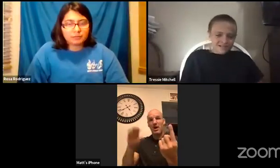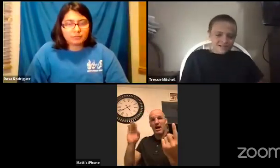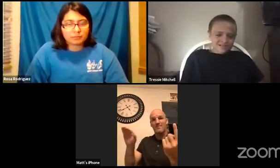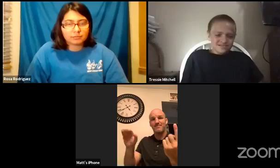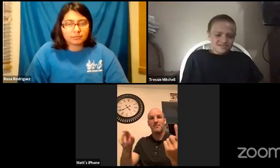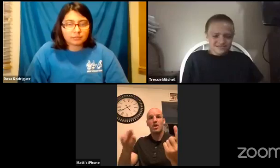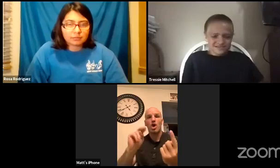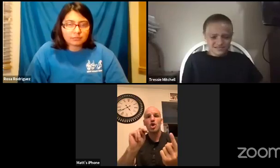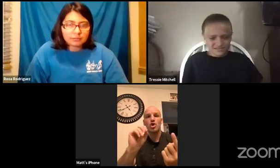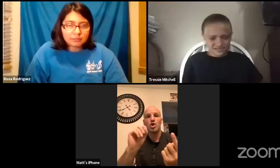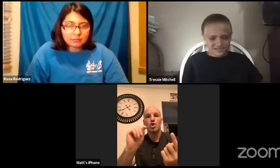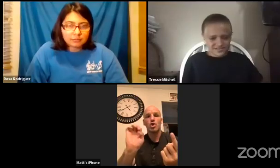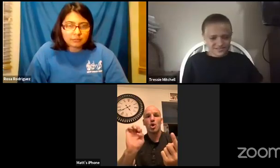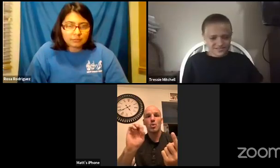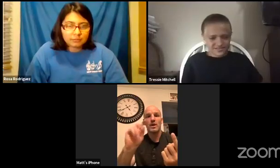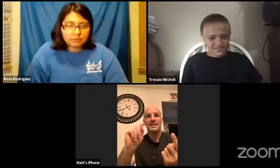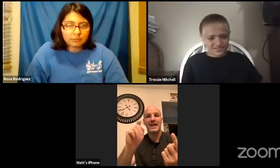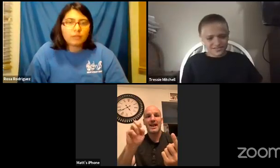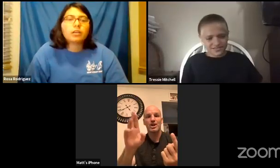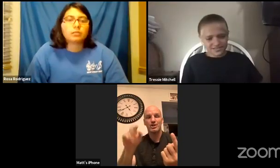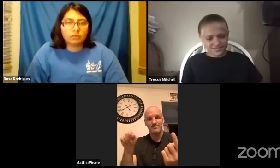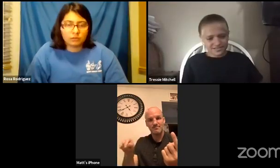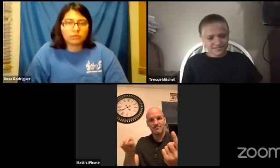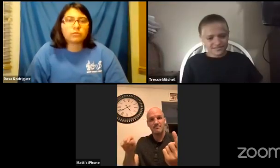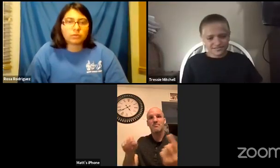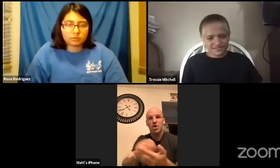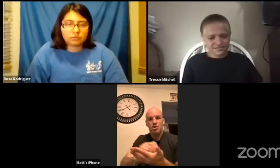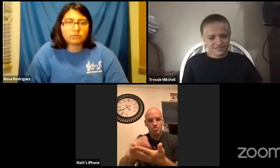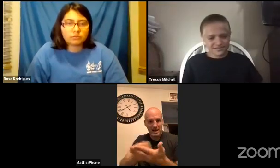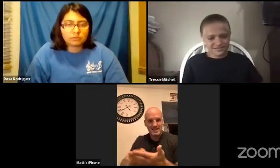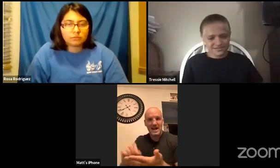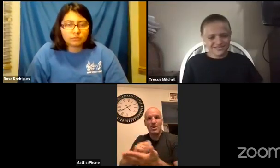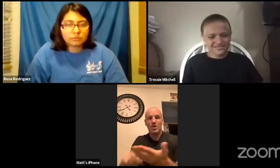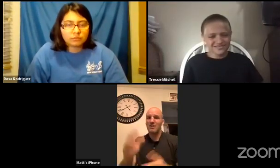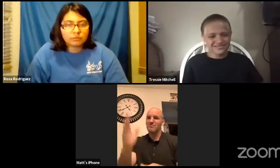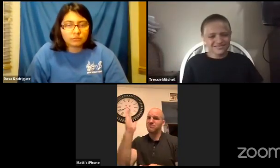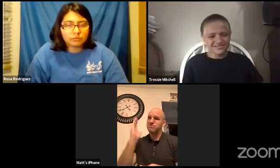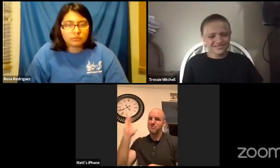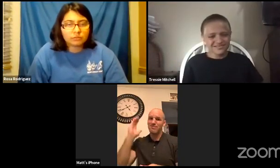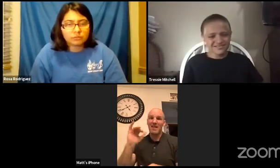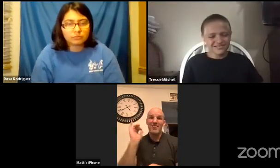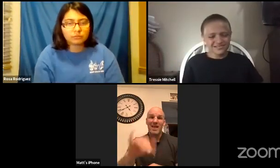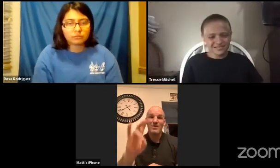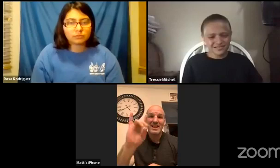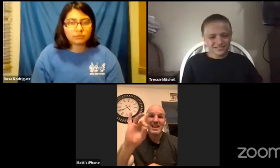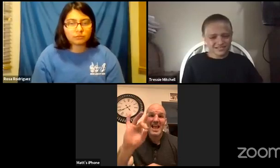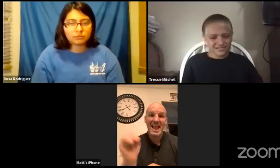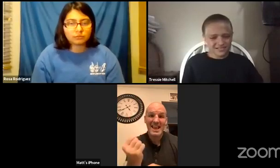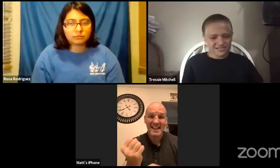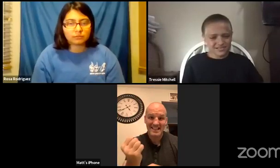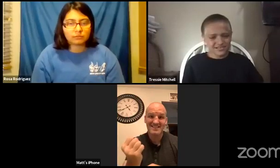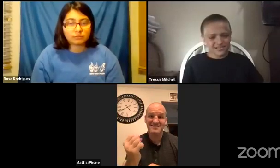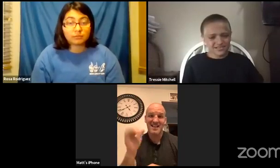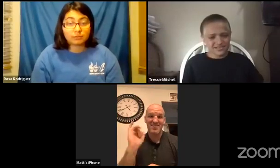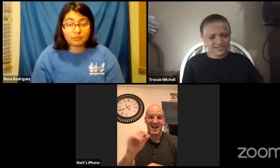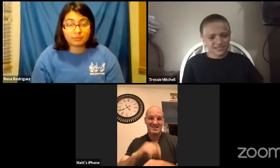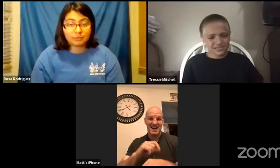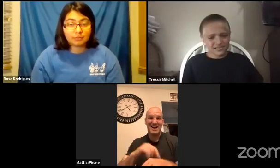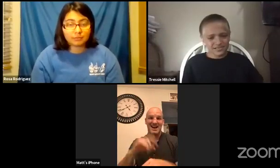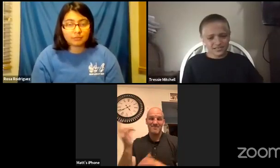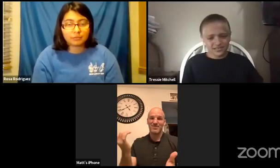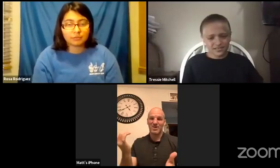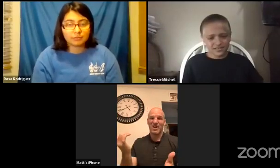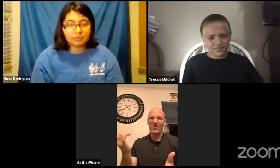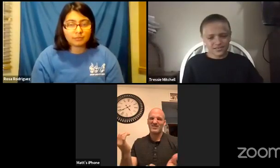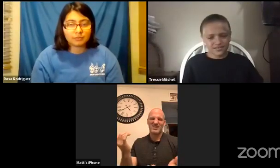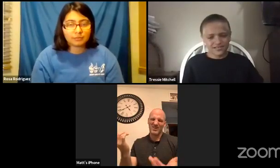one-on-one assistance from the teachers for my education. I did have a note taker, but we're talking about